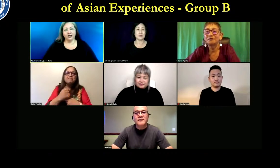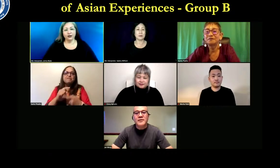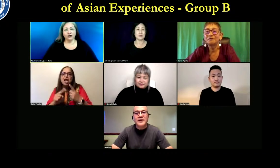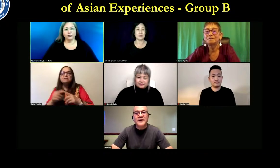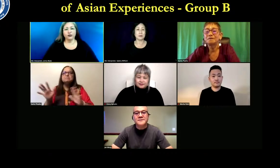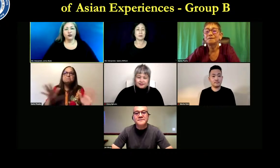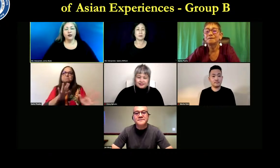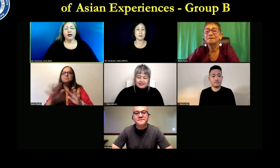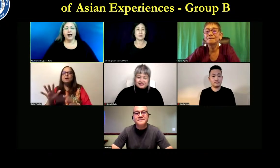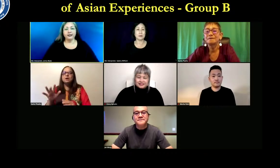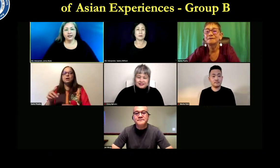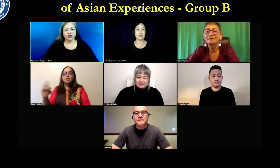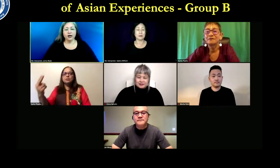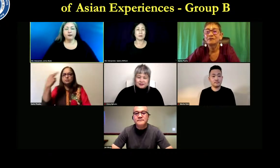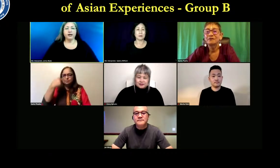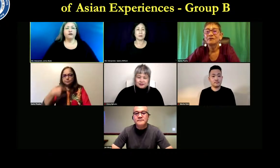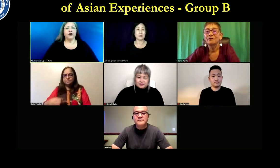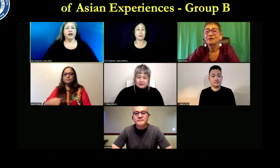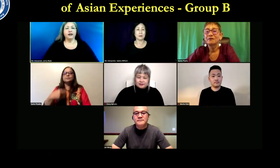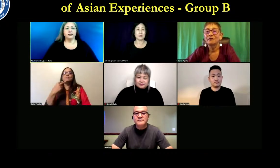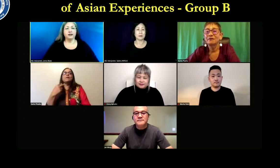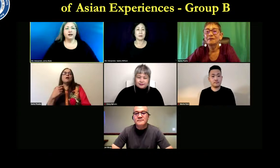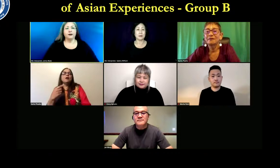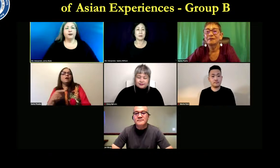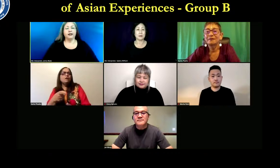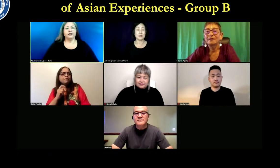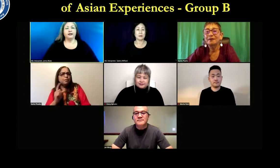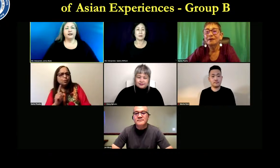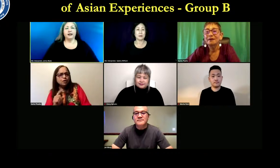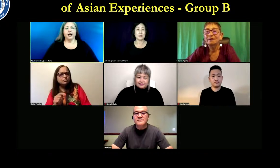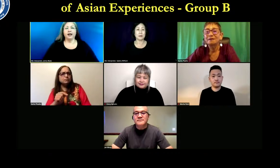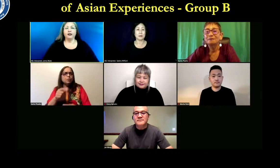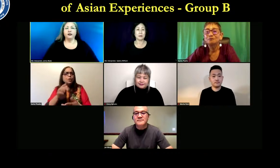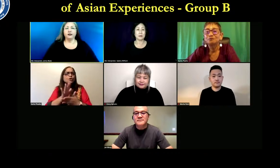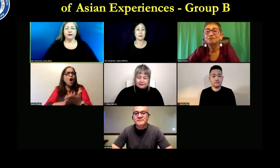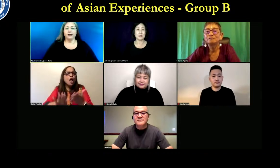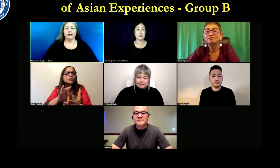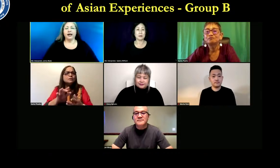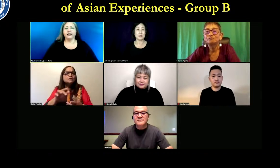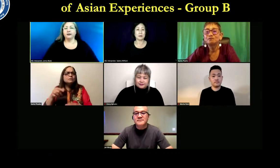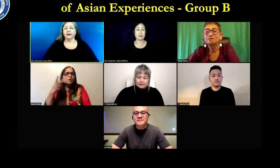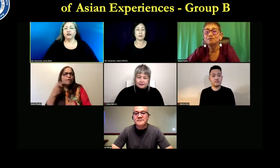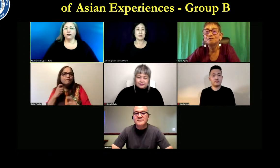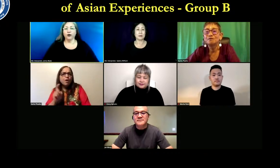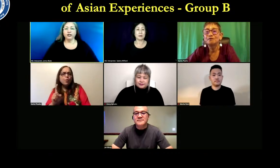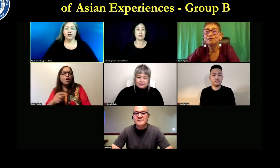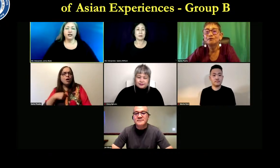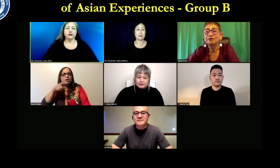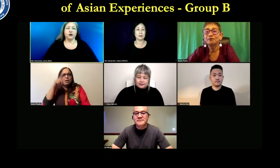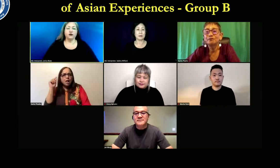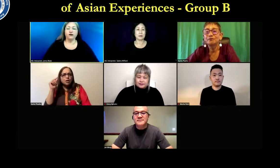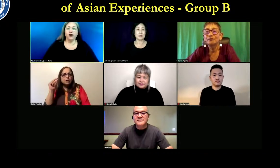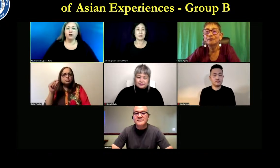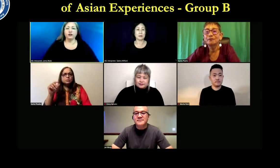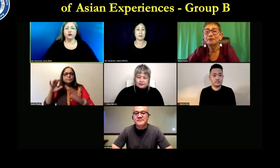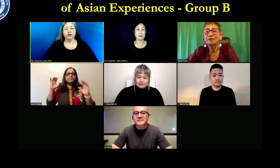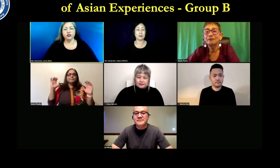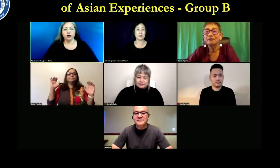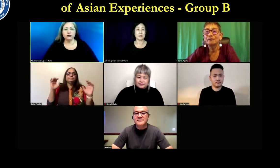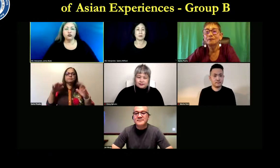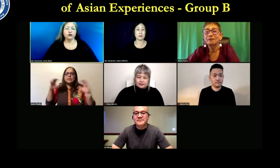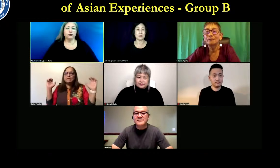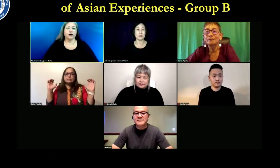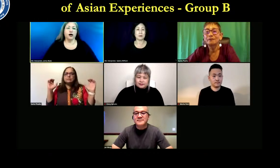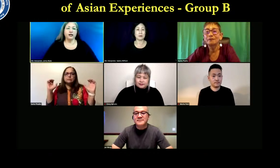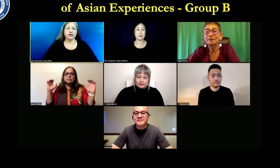I needed to get used to. I did try to make friends, but they kind of looked at me, asked a bunch of questions. Where are you from? What school did